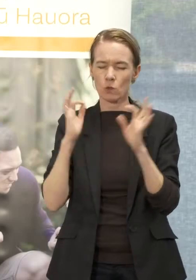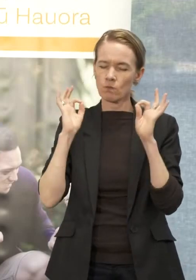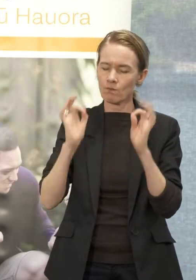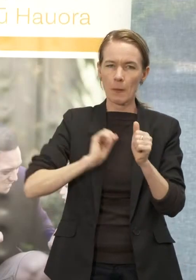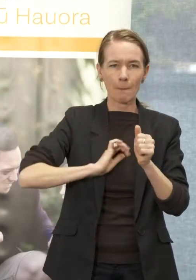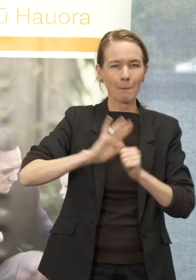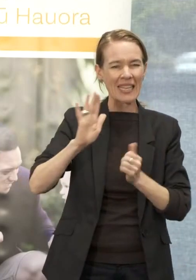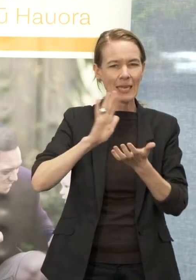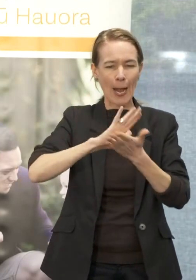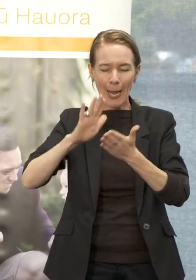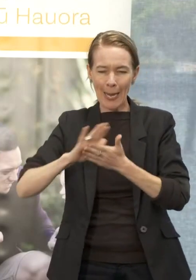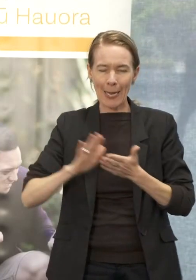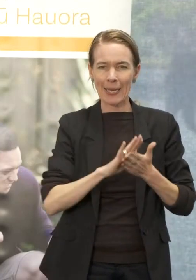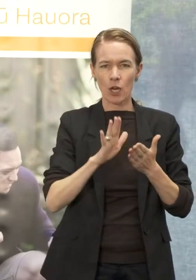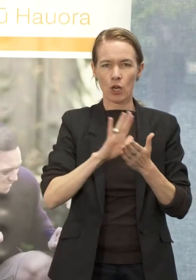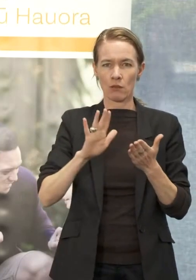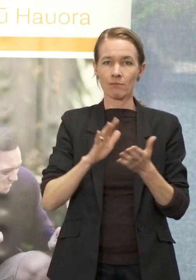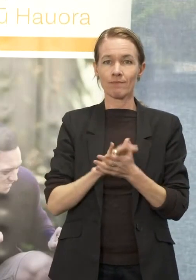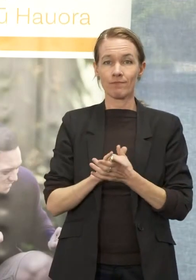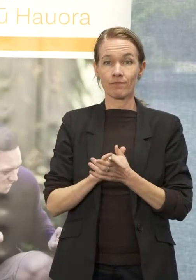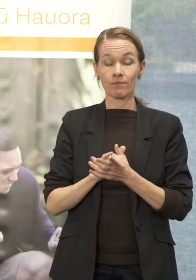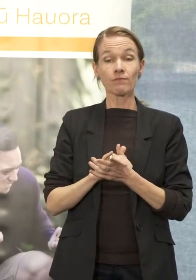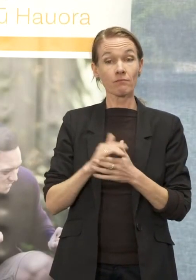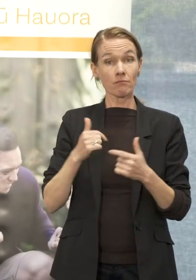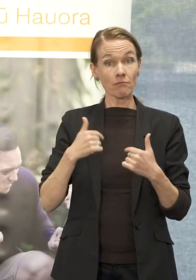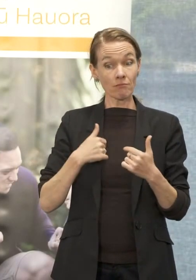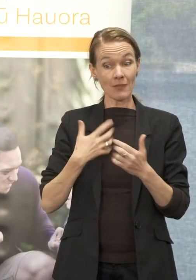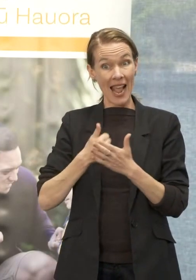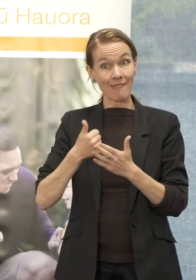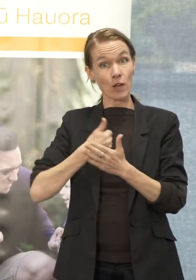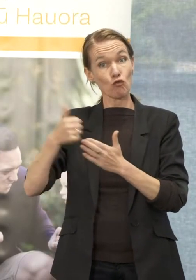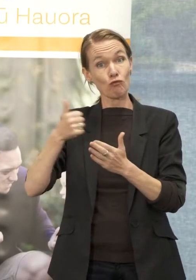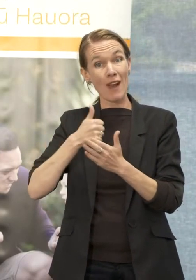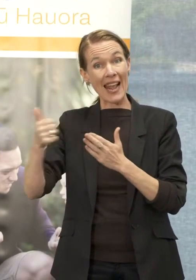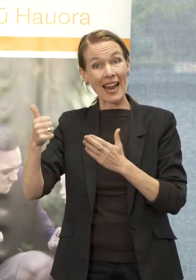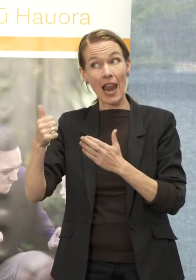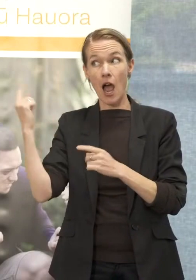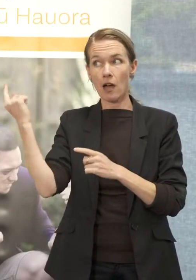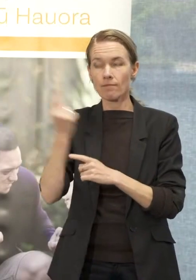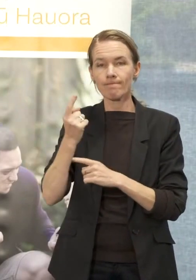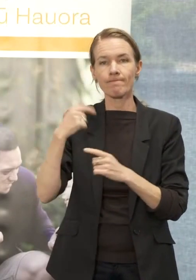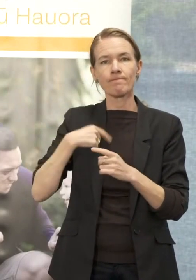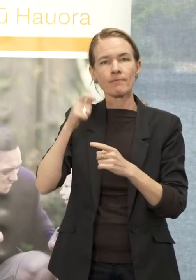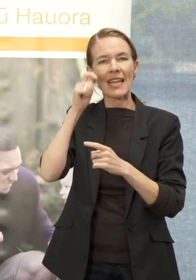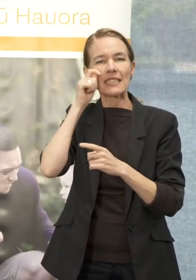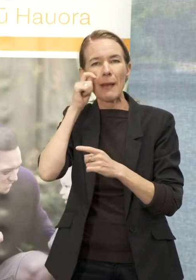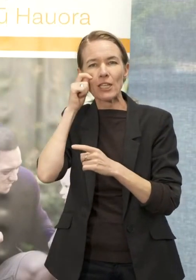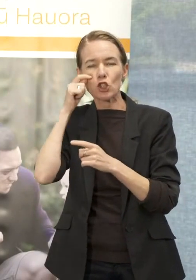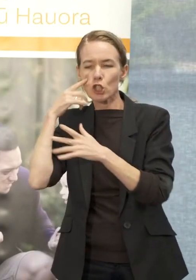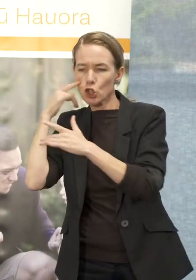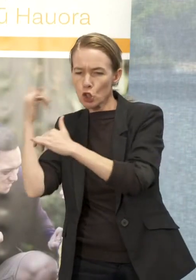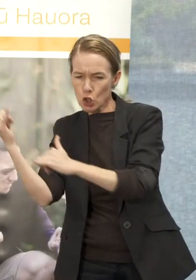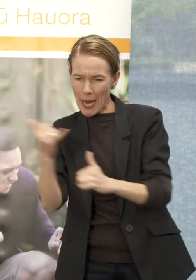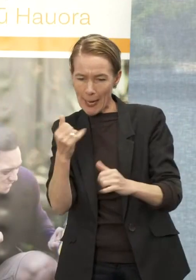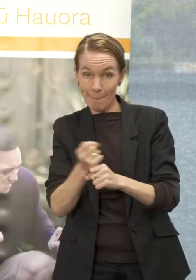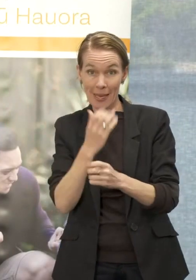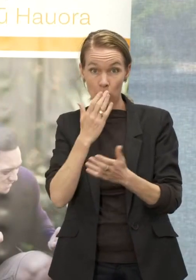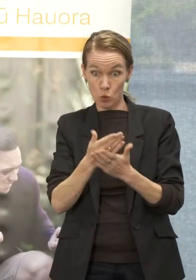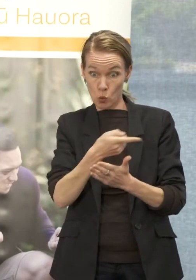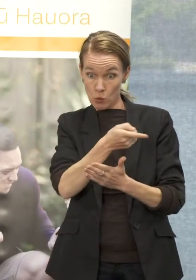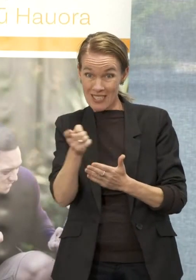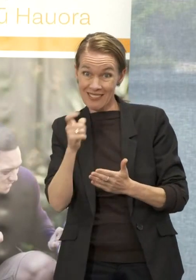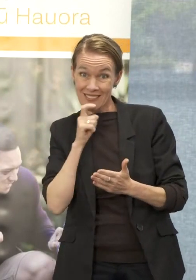managed facilities. We do have a regular audit programme for infection prevention control for our managed